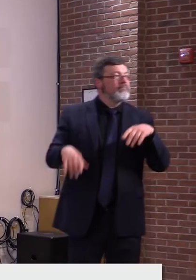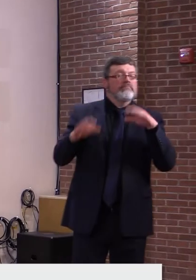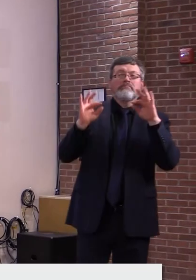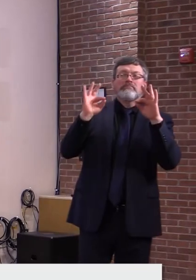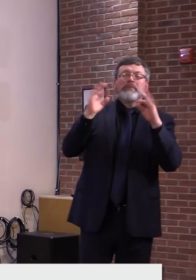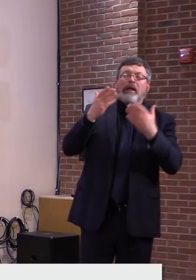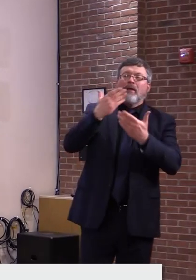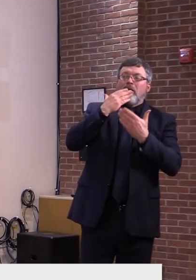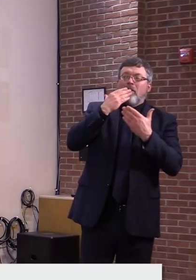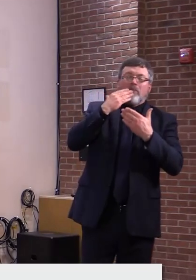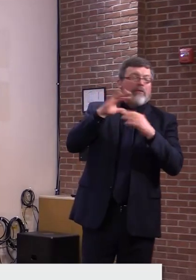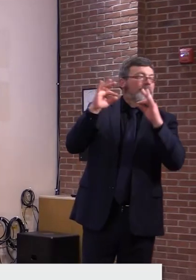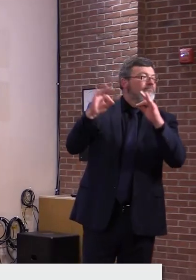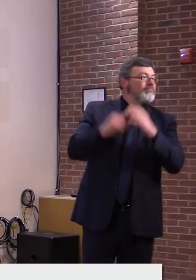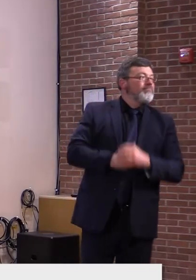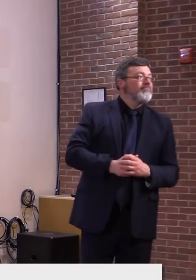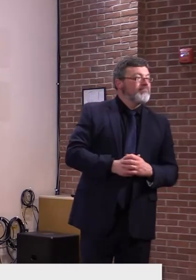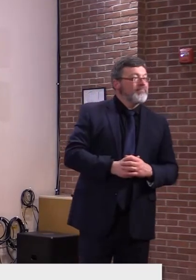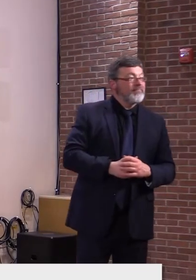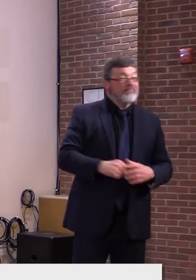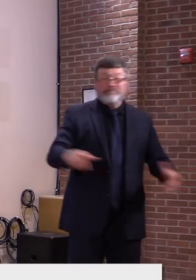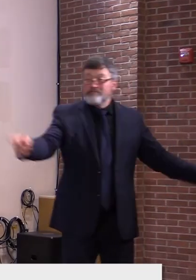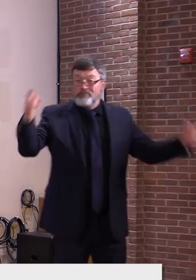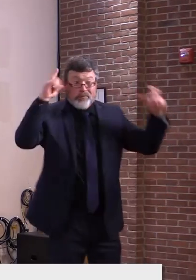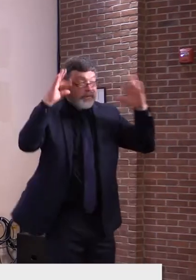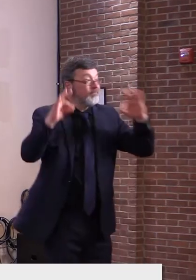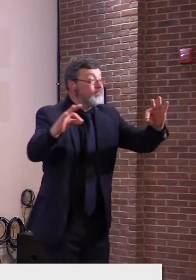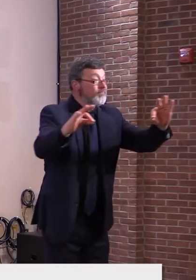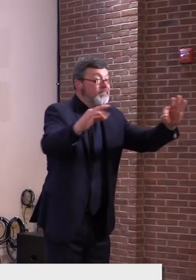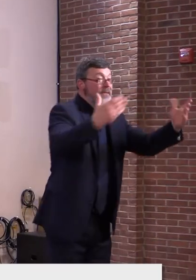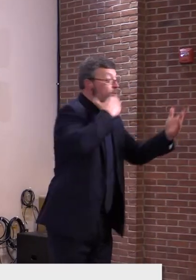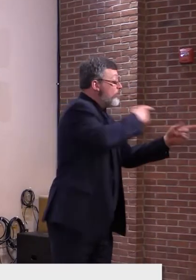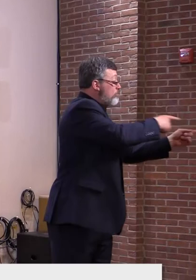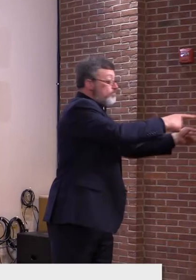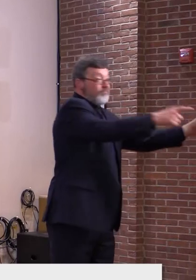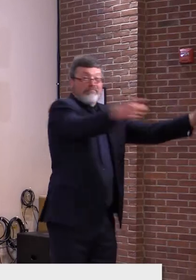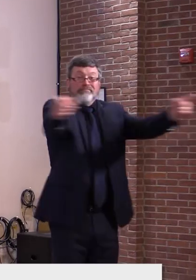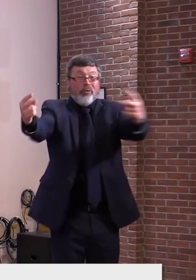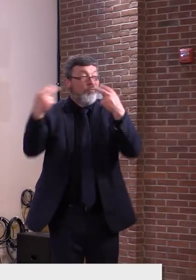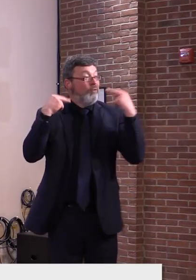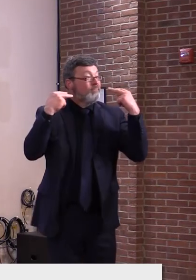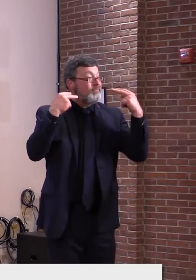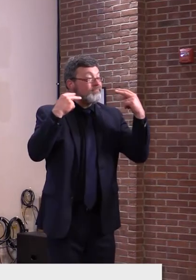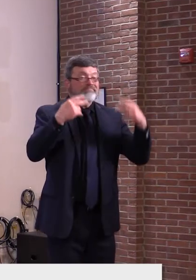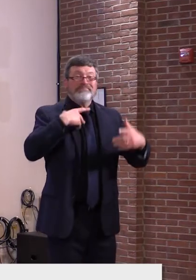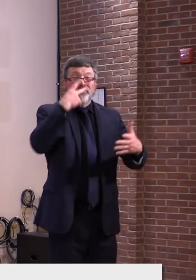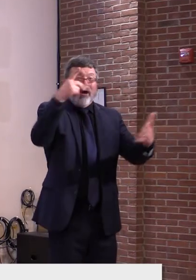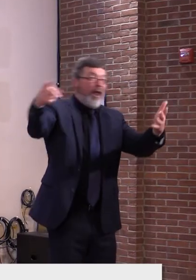you. All right. Thank you all very much, and we'll see you again next Tuesday.